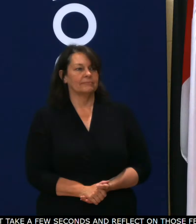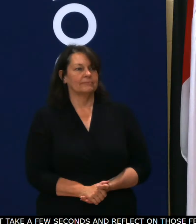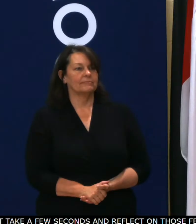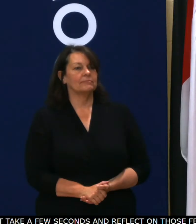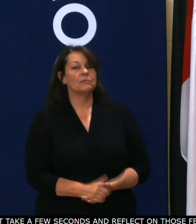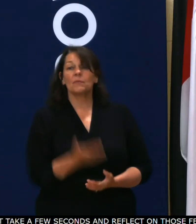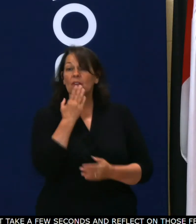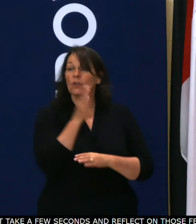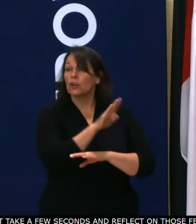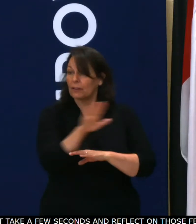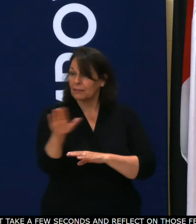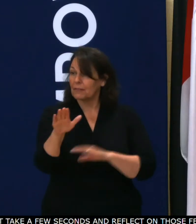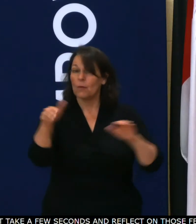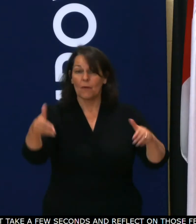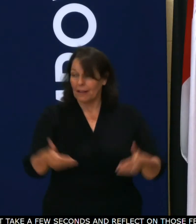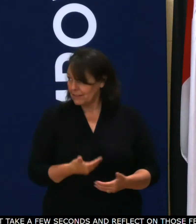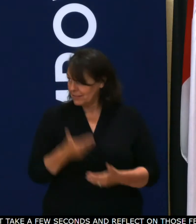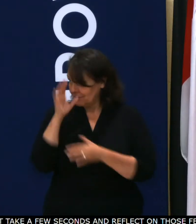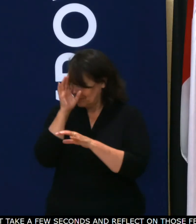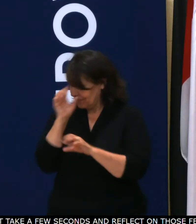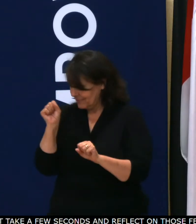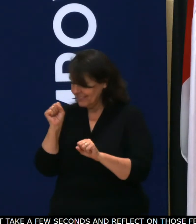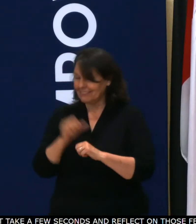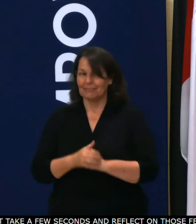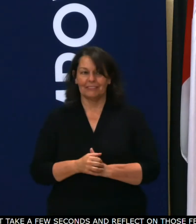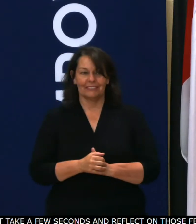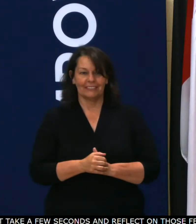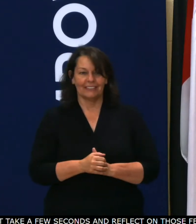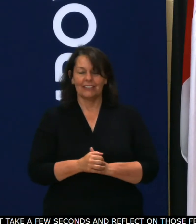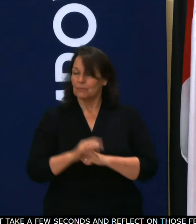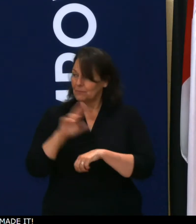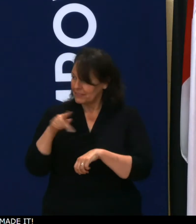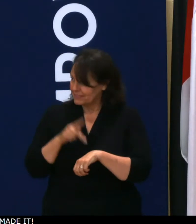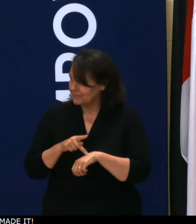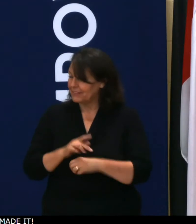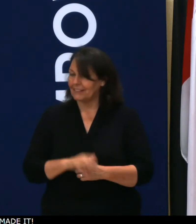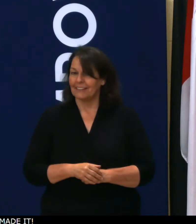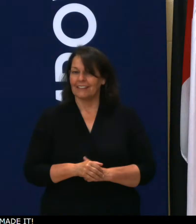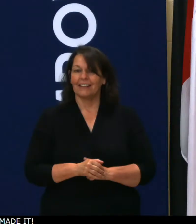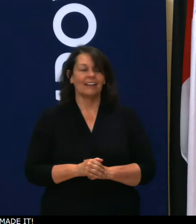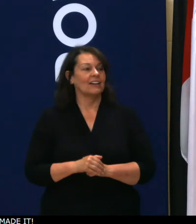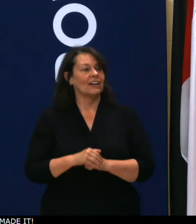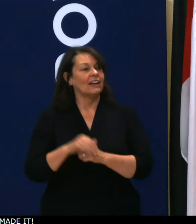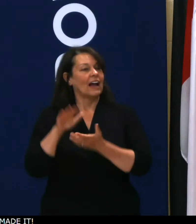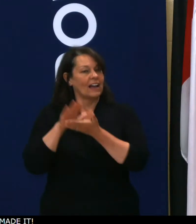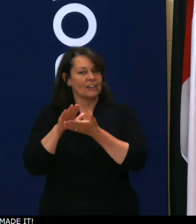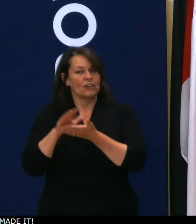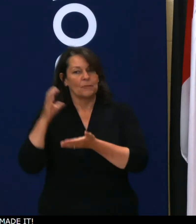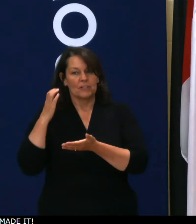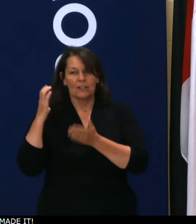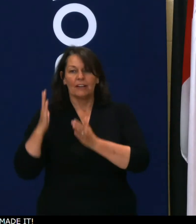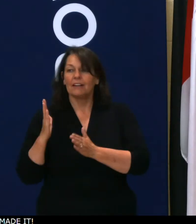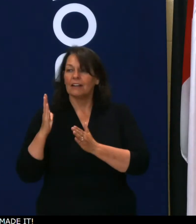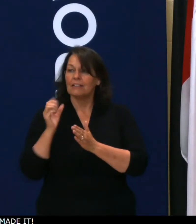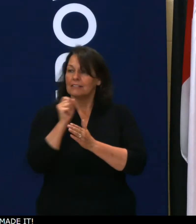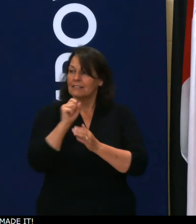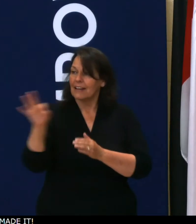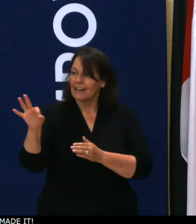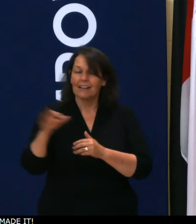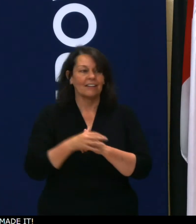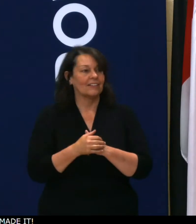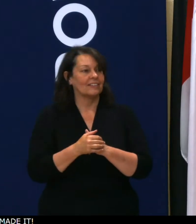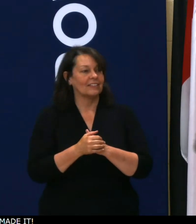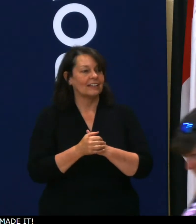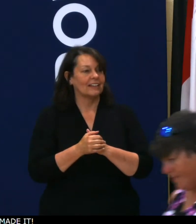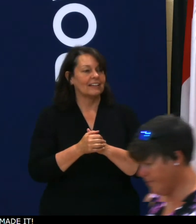Good afternoon and welcome, President, Principal, Academic Chair, faculty,